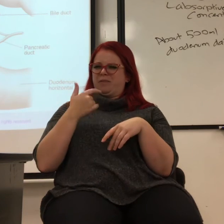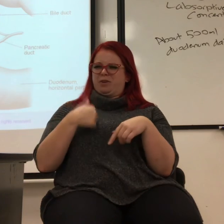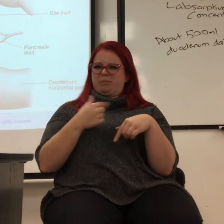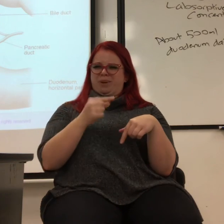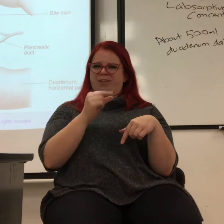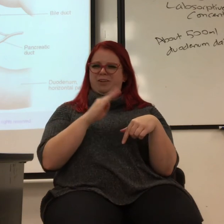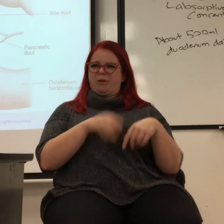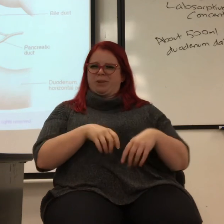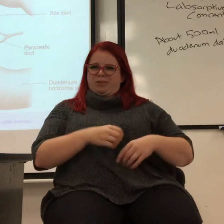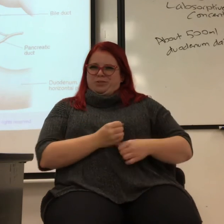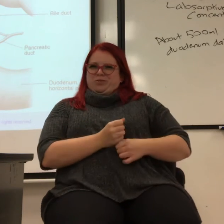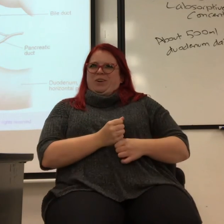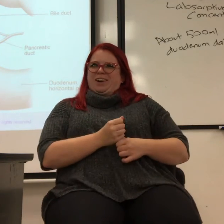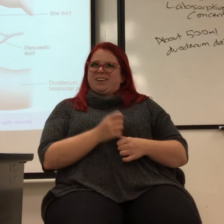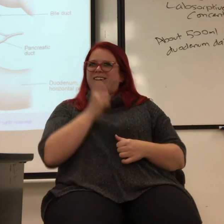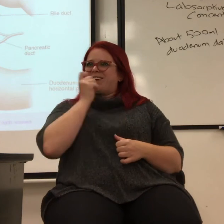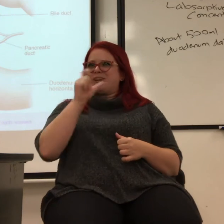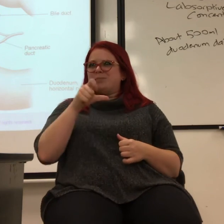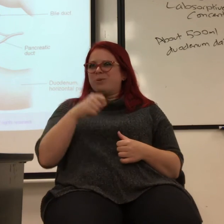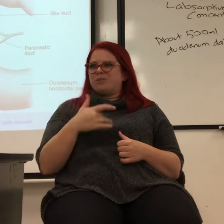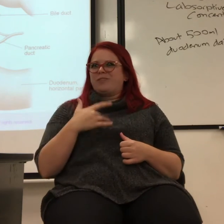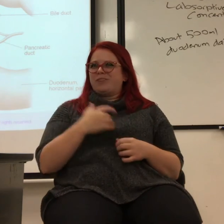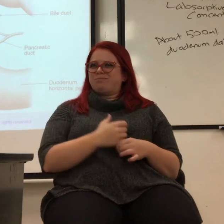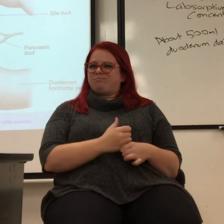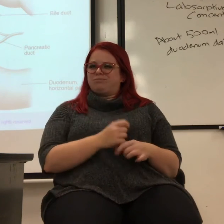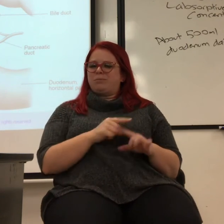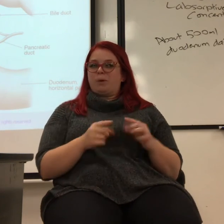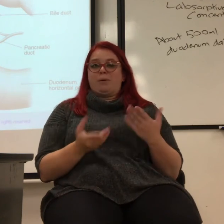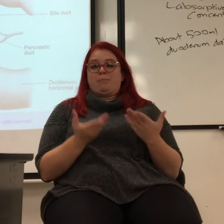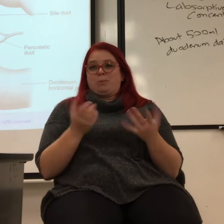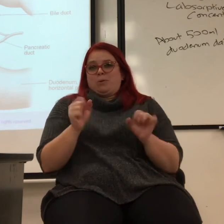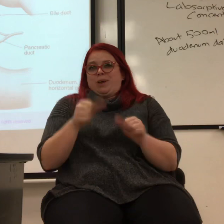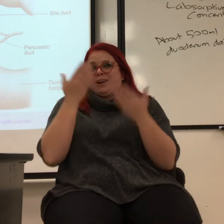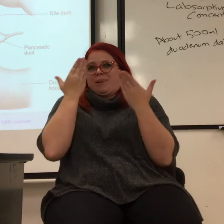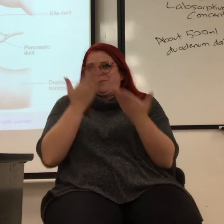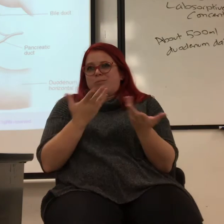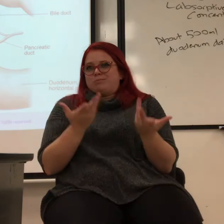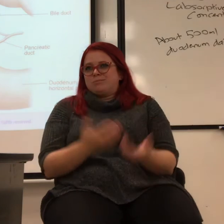pop, pop, pop, pop. You're not supposed to feel it, but I don't know, maybe you can, I don't know.